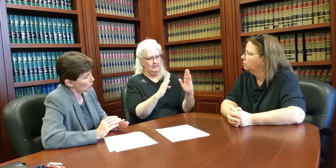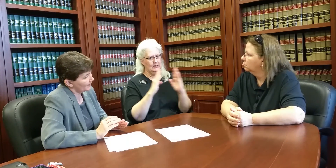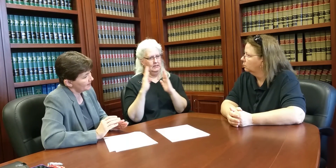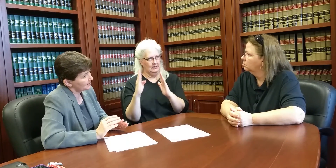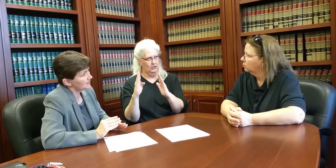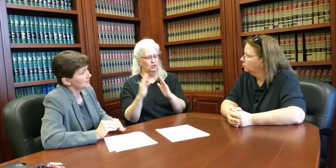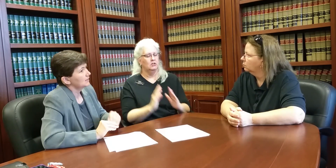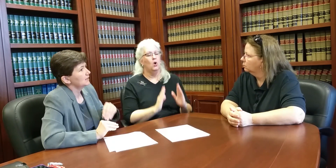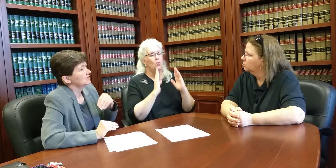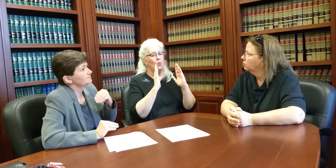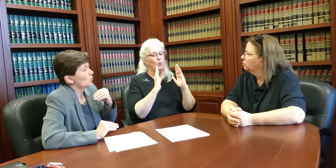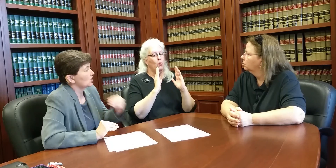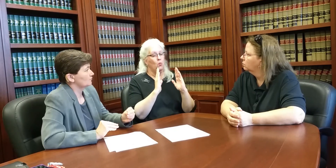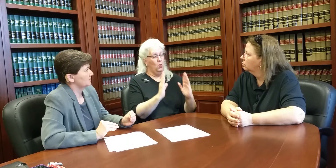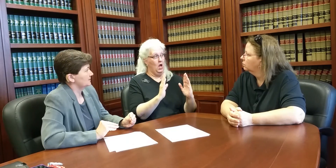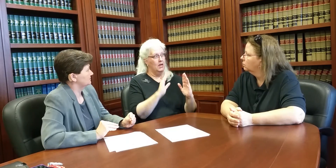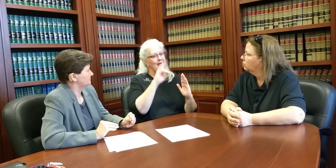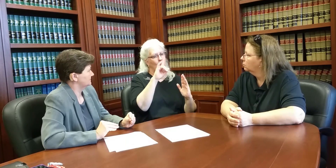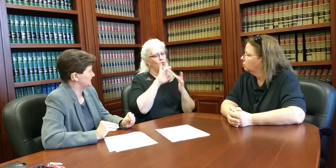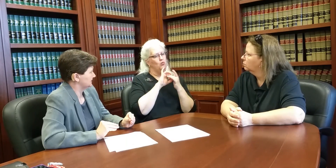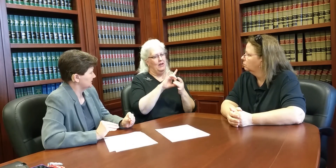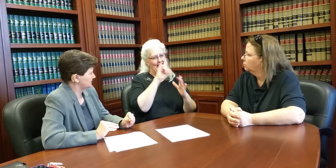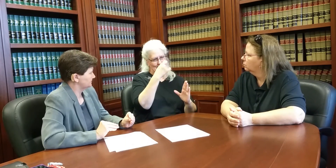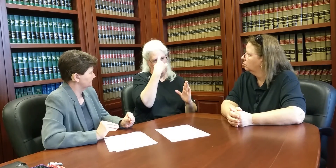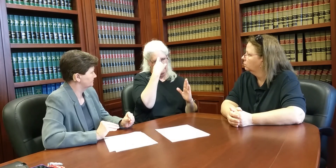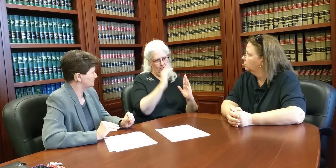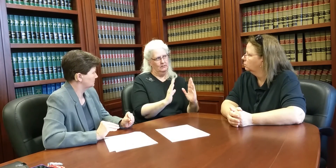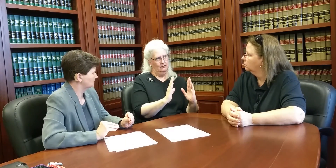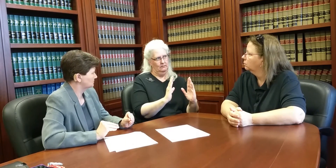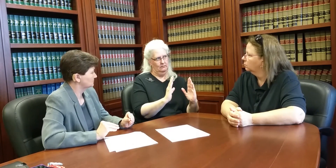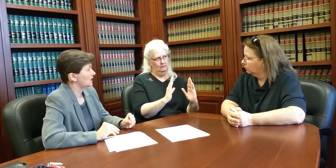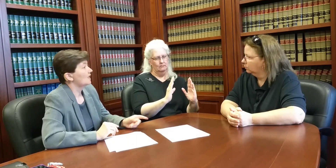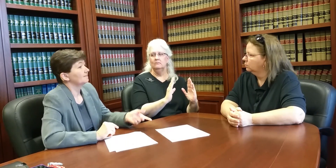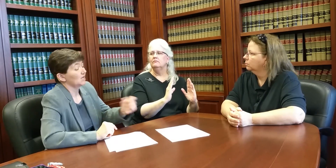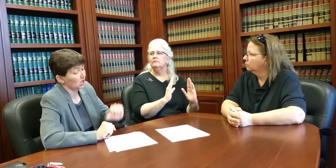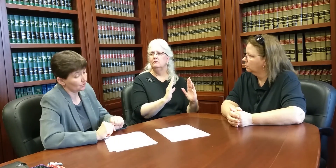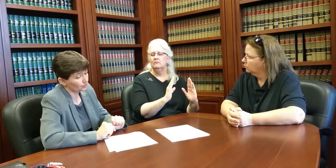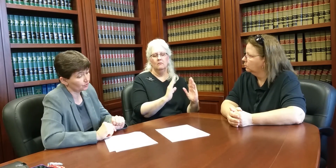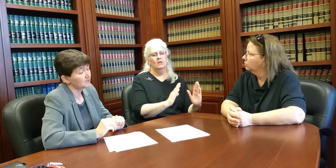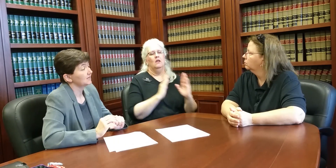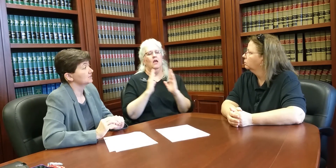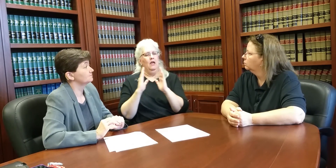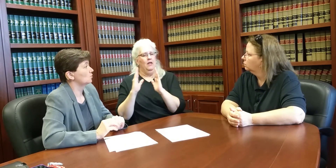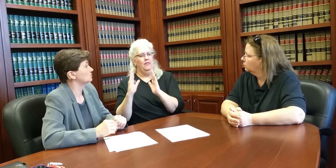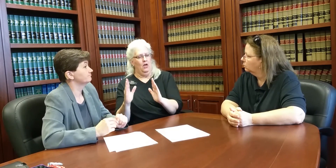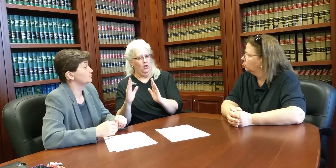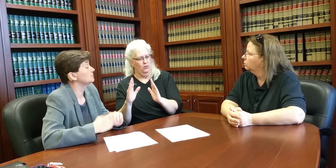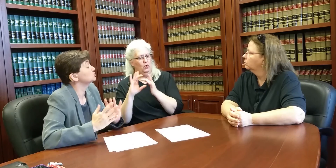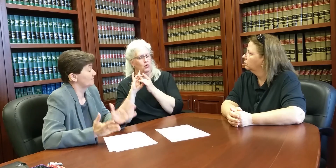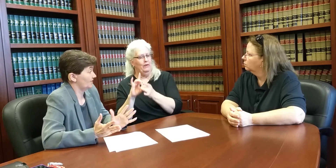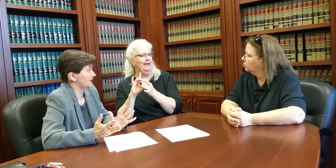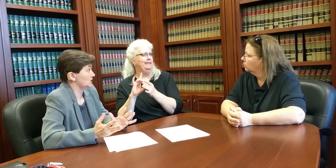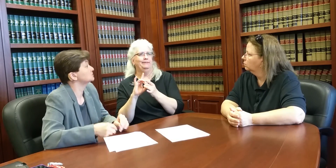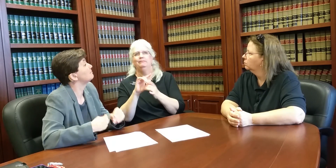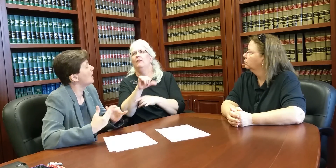One is for government entities. The other is for pretty much everything else,